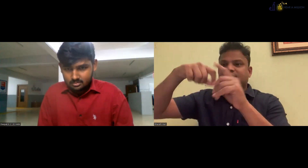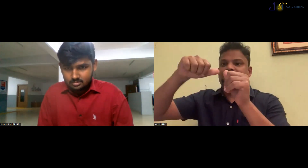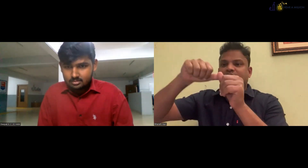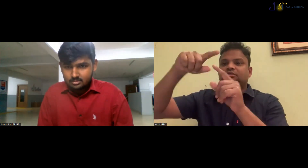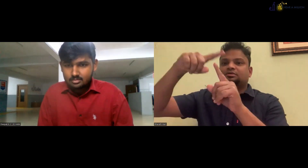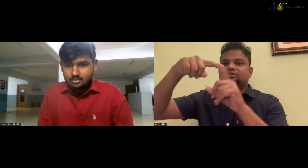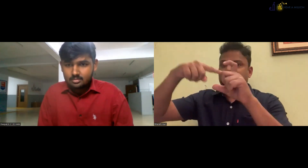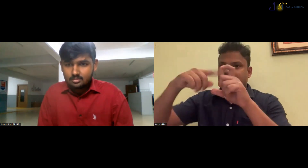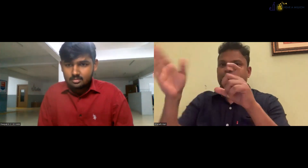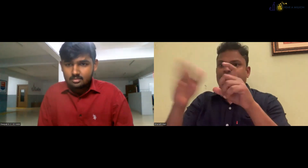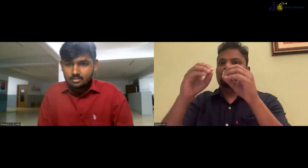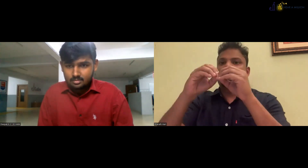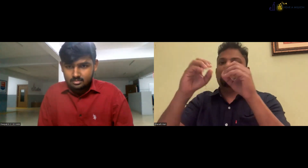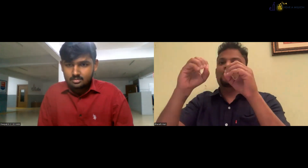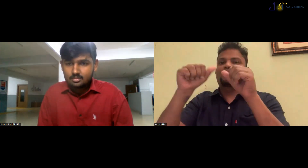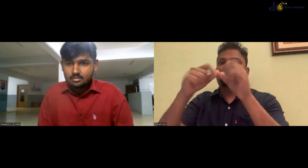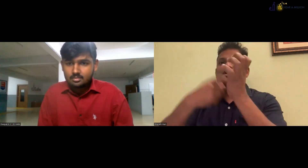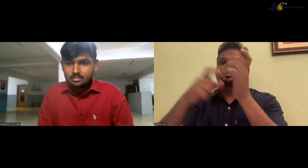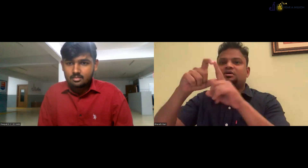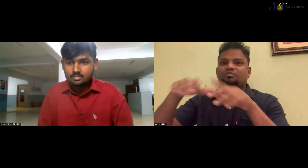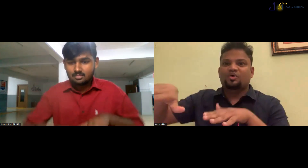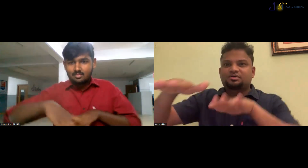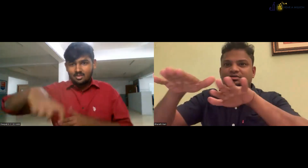other people. And